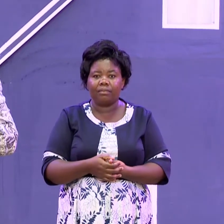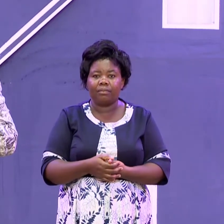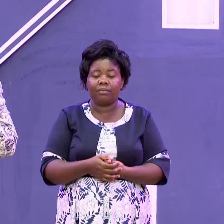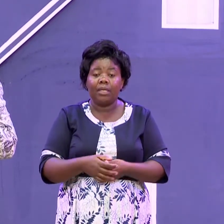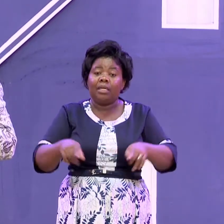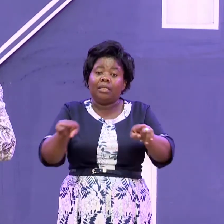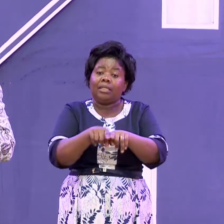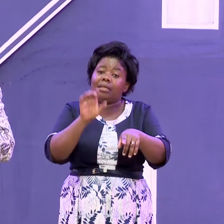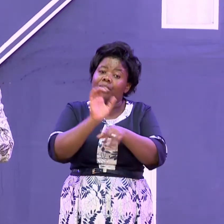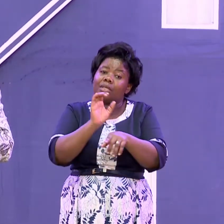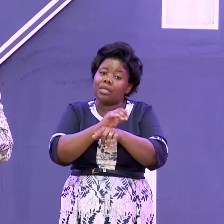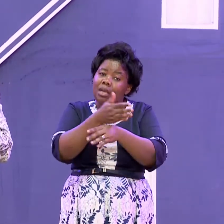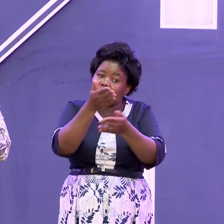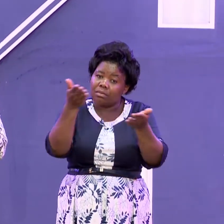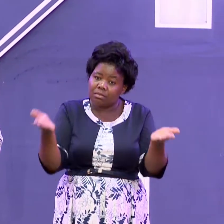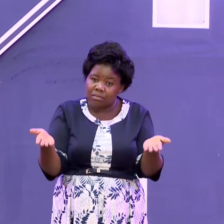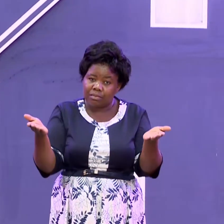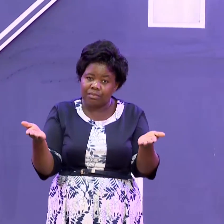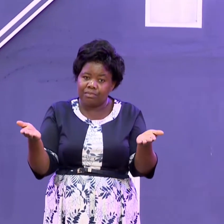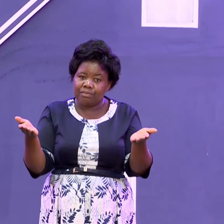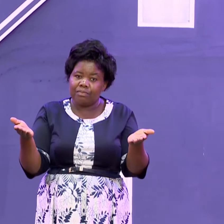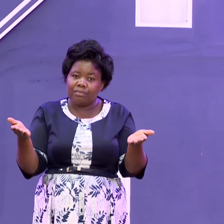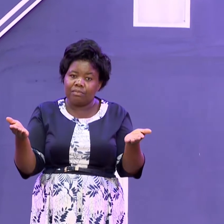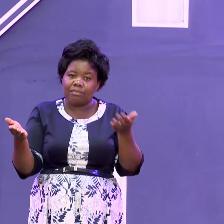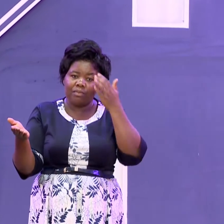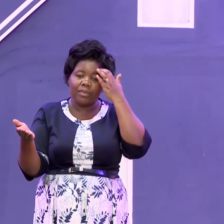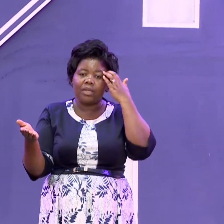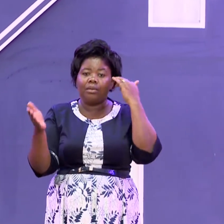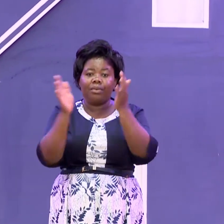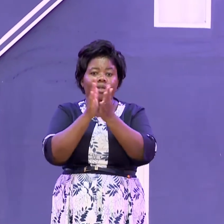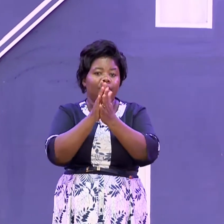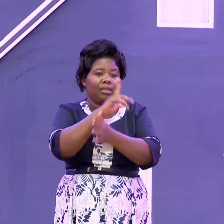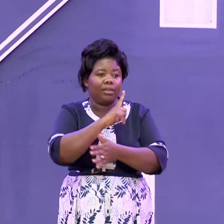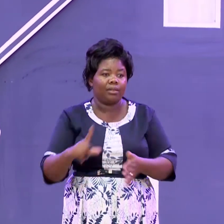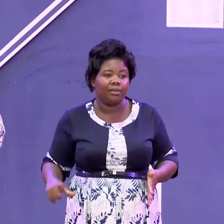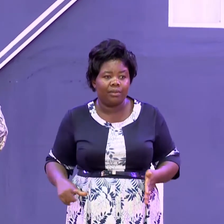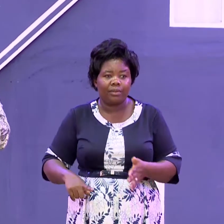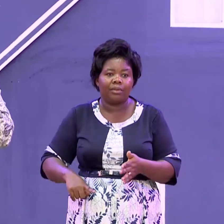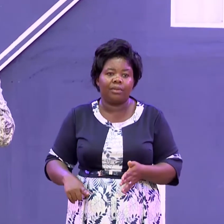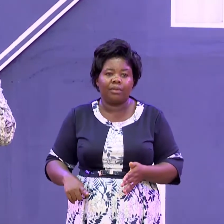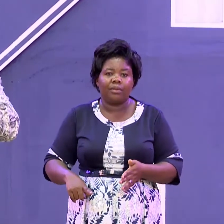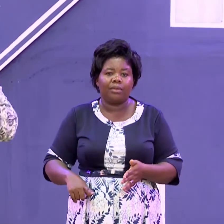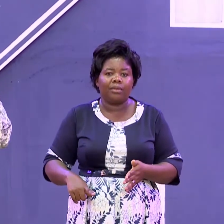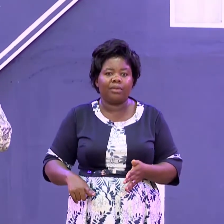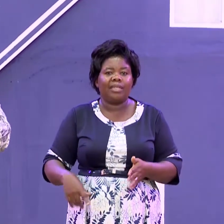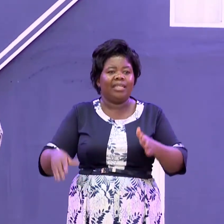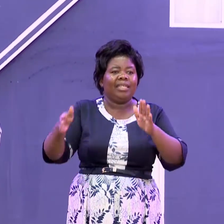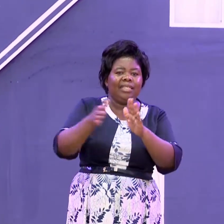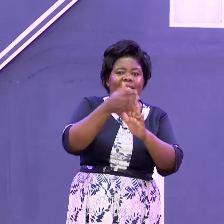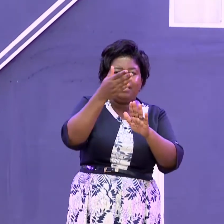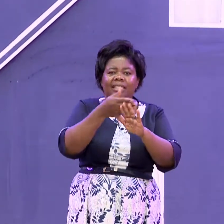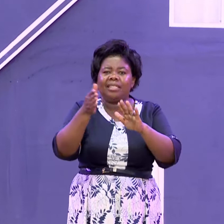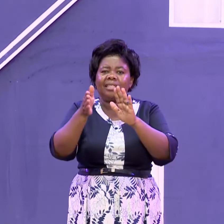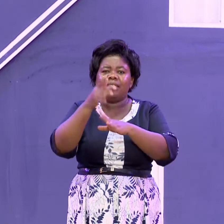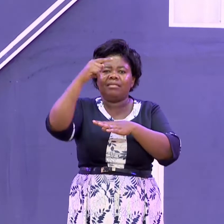them. Even in church. Praise the Lord. The marking guide is on the list of